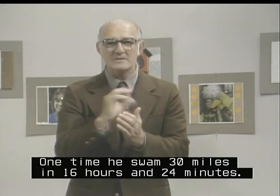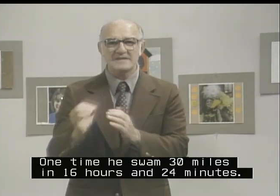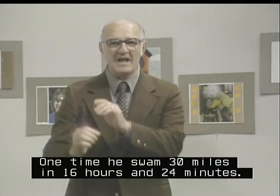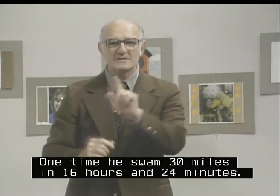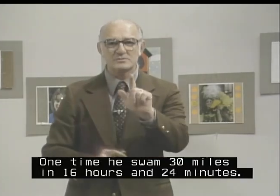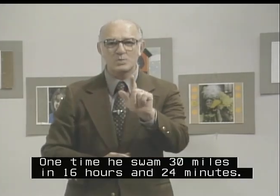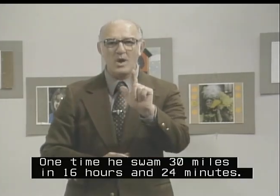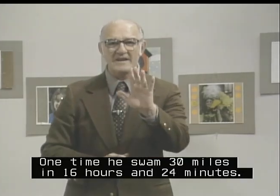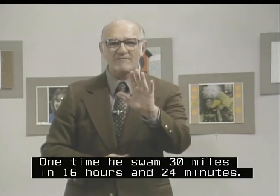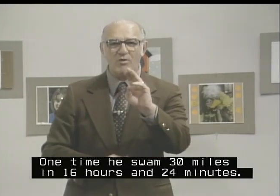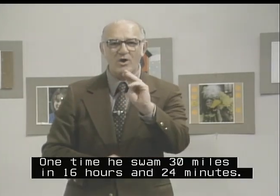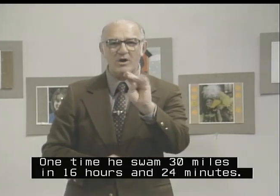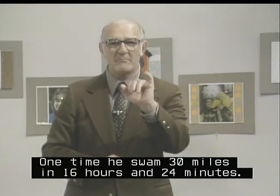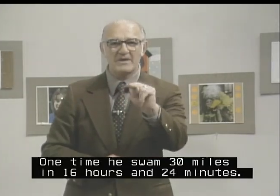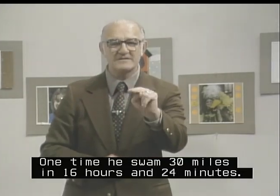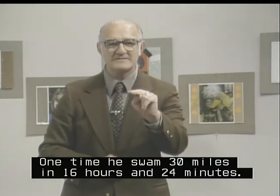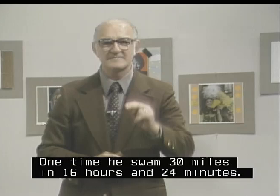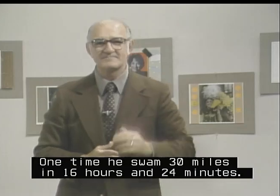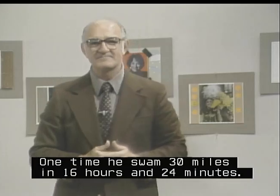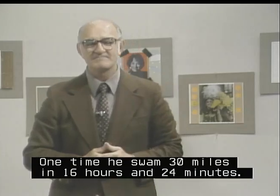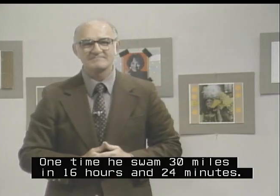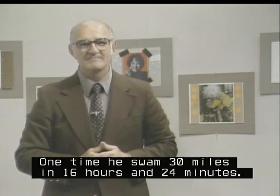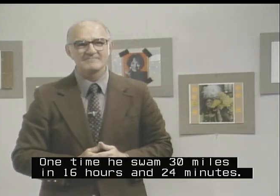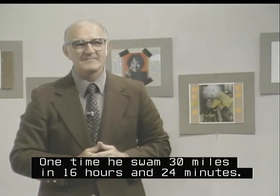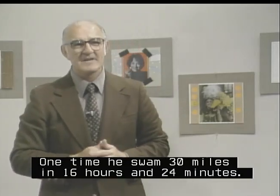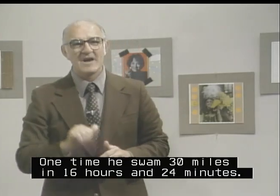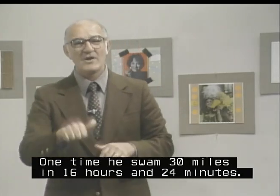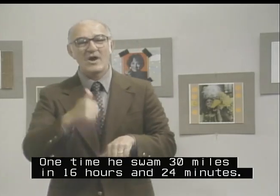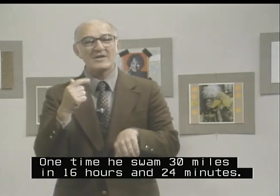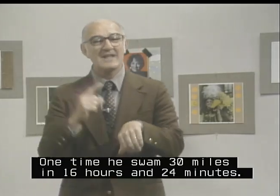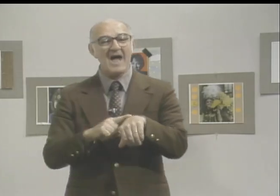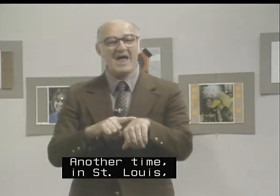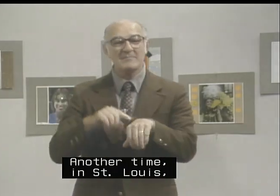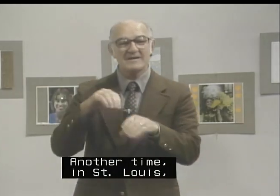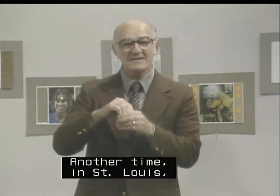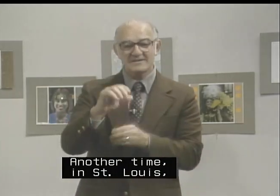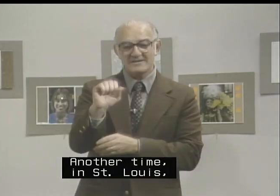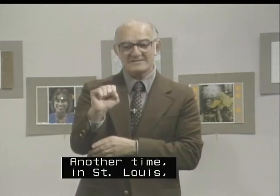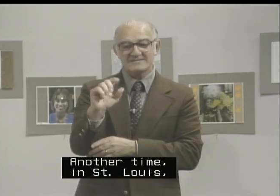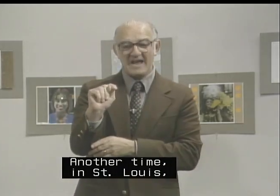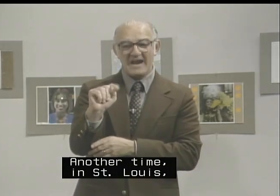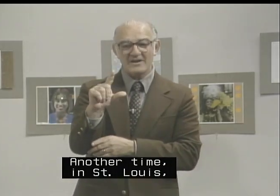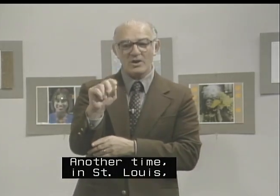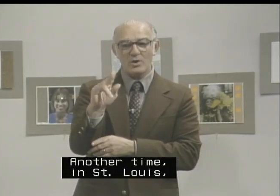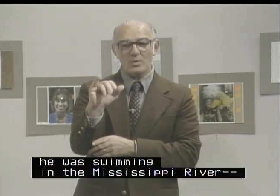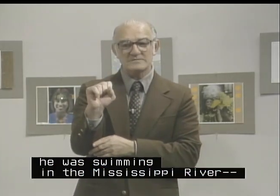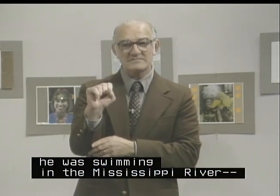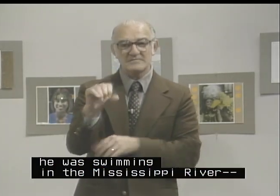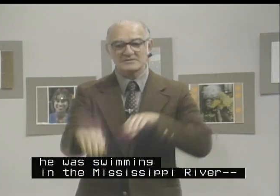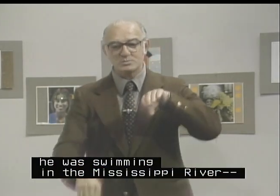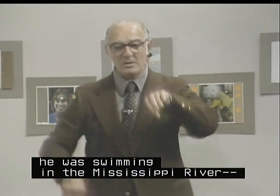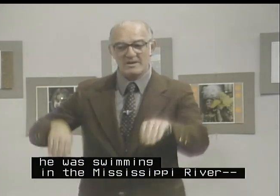and 24 minutes. Another time in St. Louis, swimming in